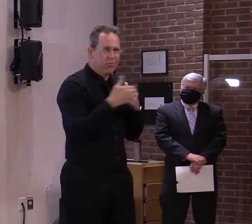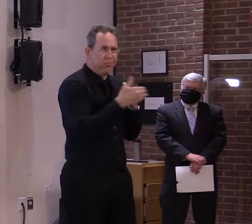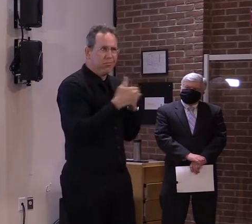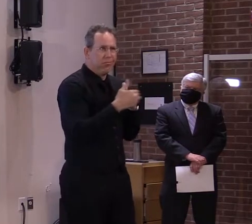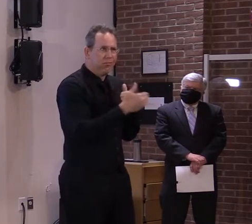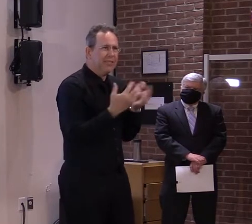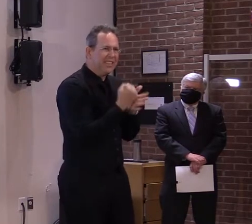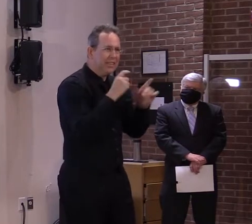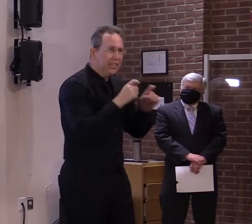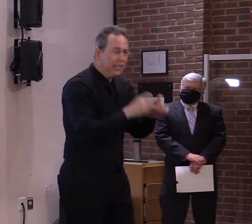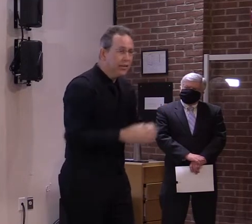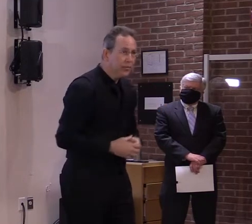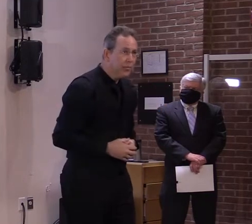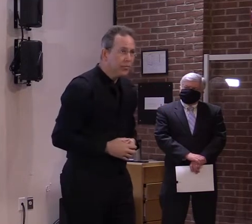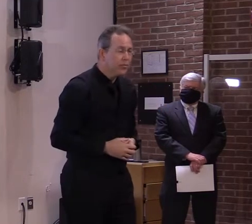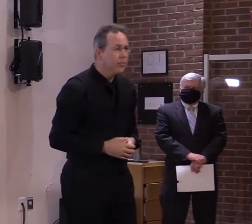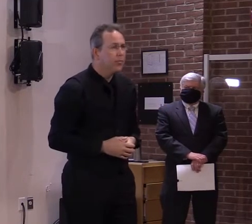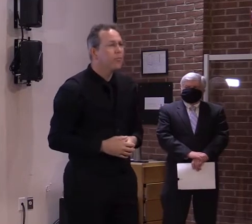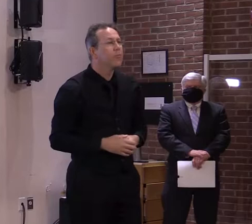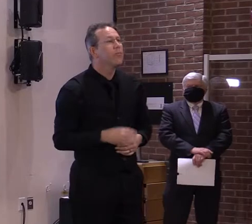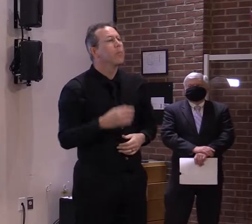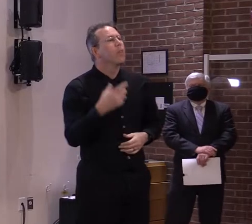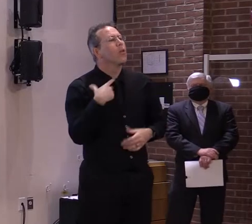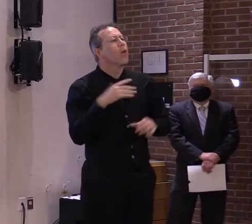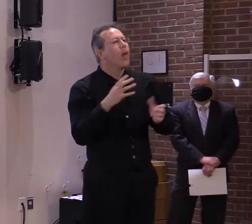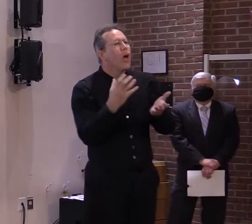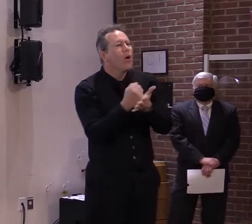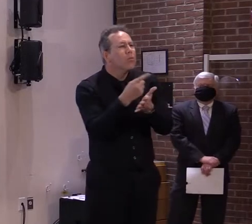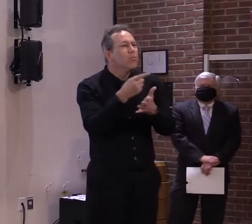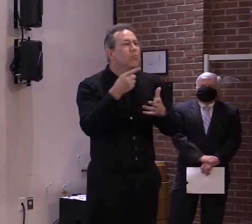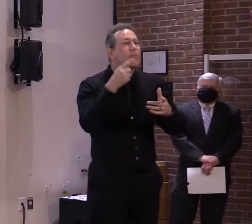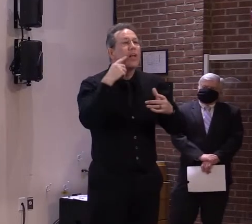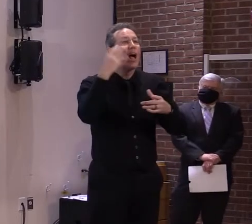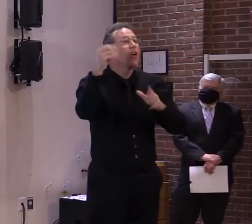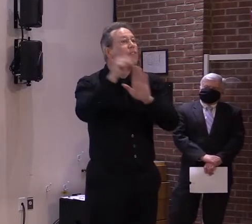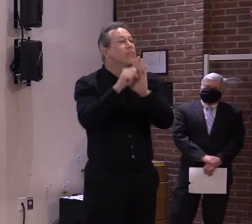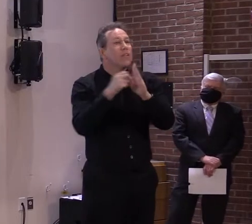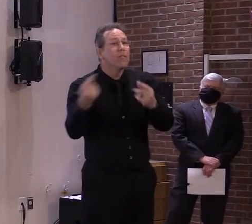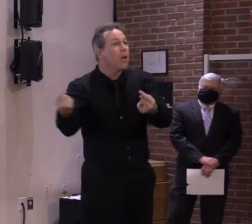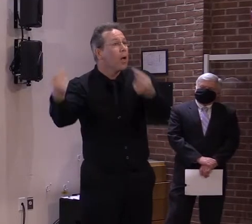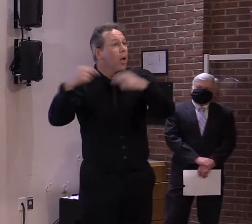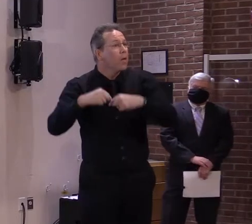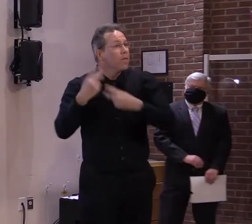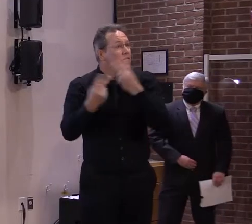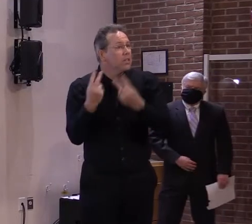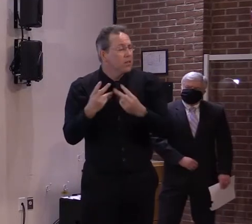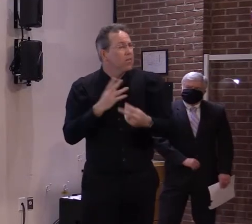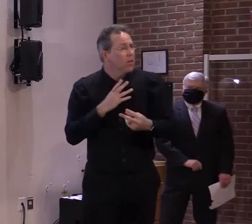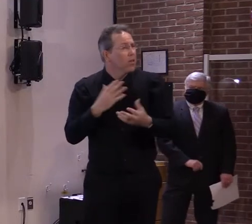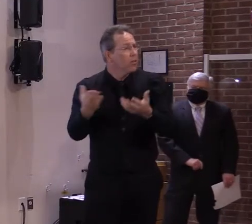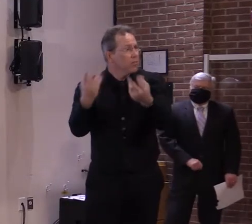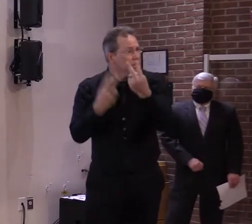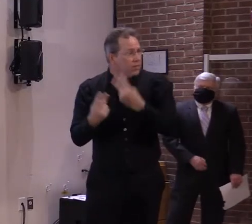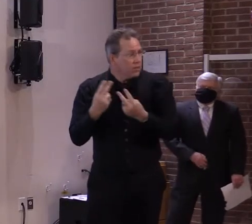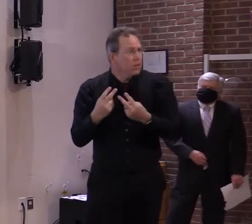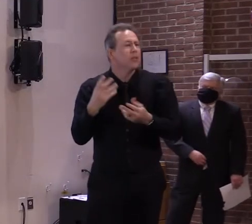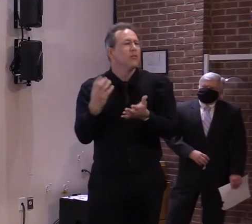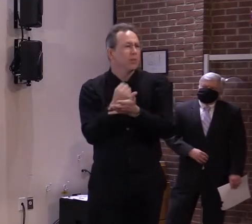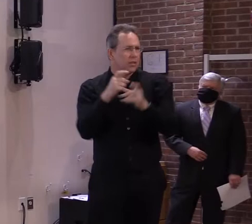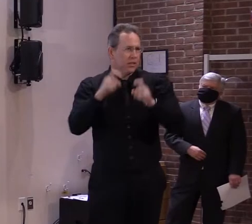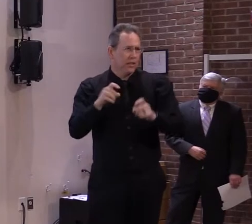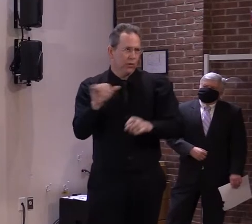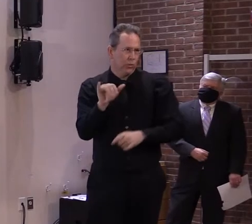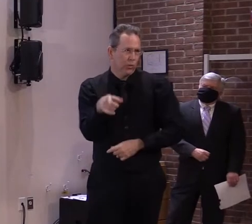long as they have a negative test within 3 days of their arrival. Those who are vaccinated can continue